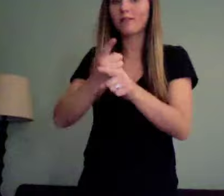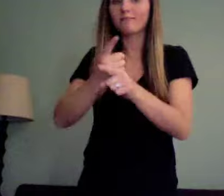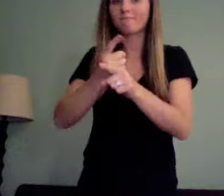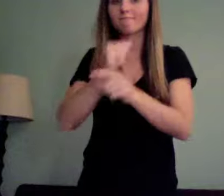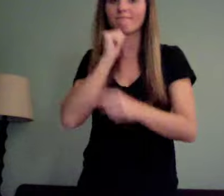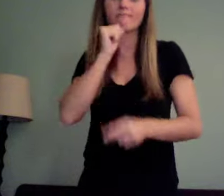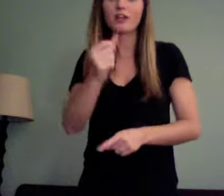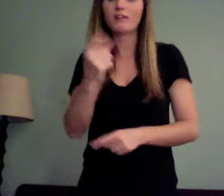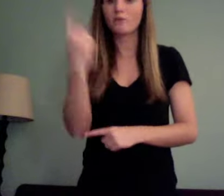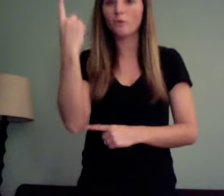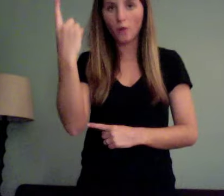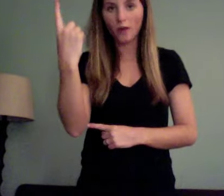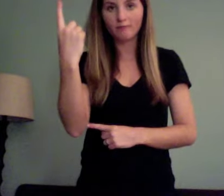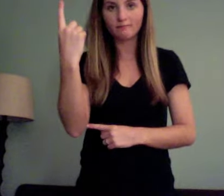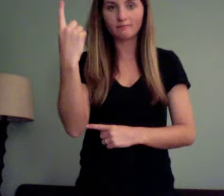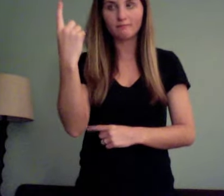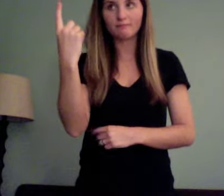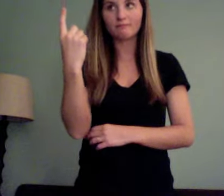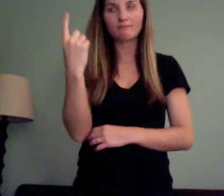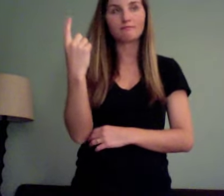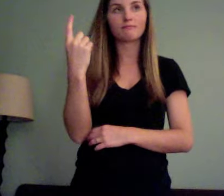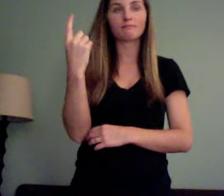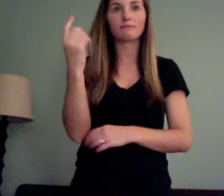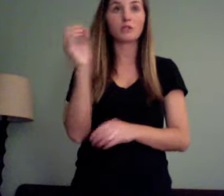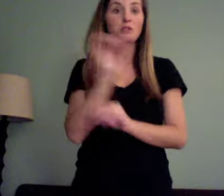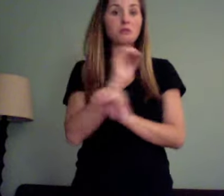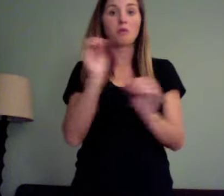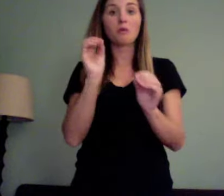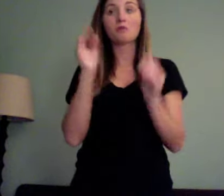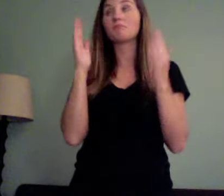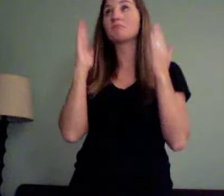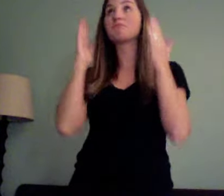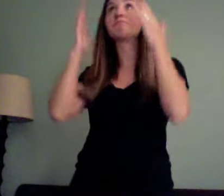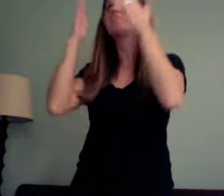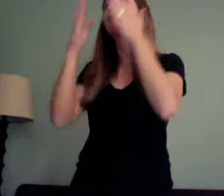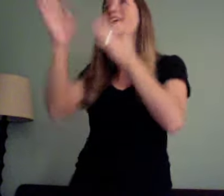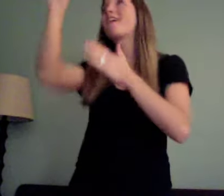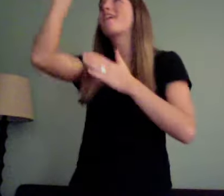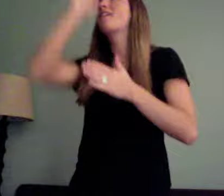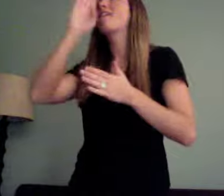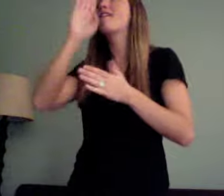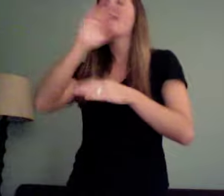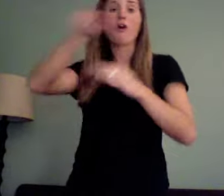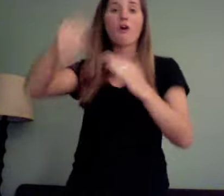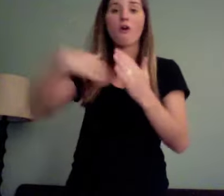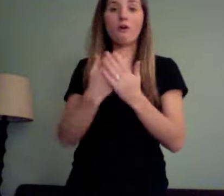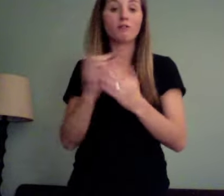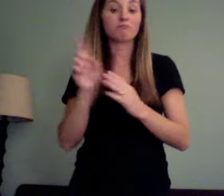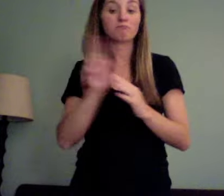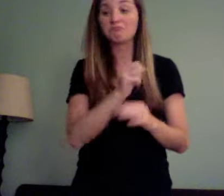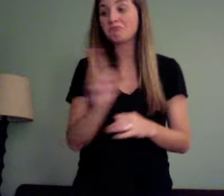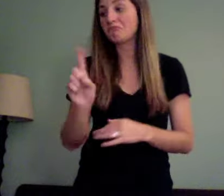knows the score. Nobody alert for God. They've all taken the wrong turn. They've all wandered down blind alleys. No one's living right.